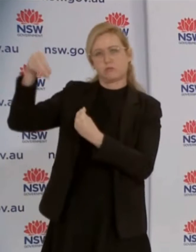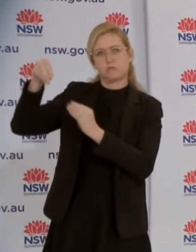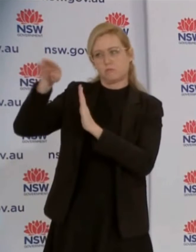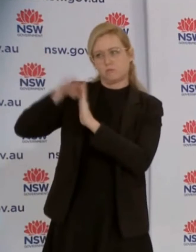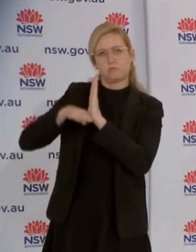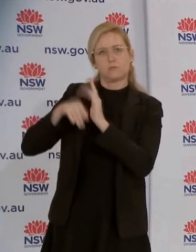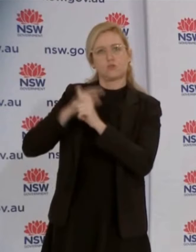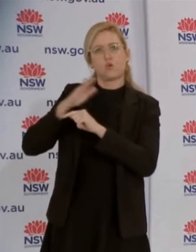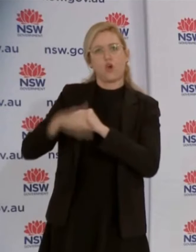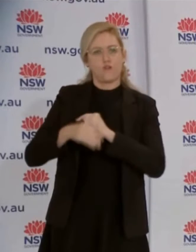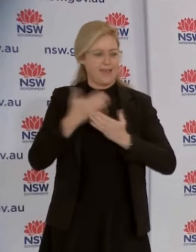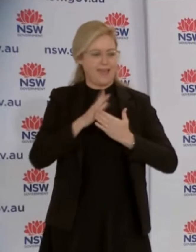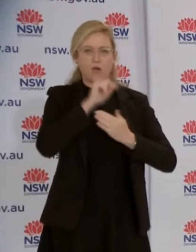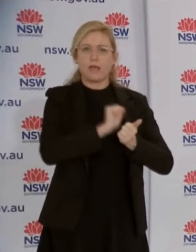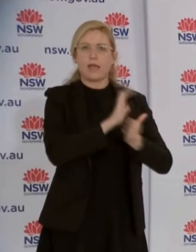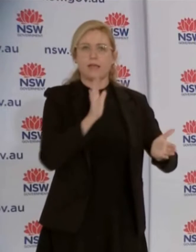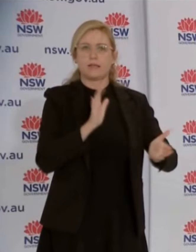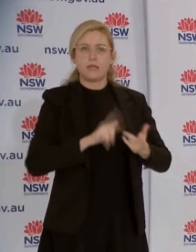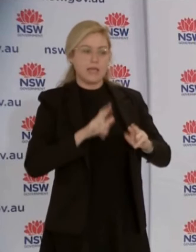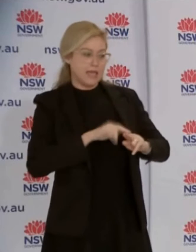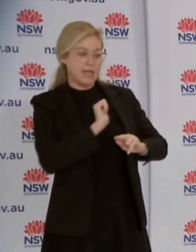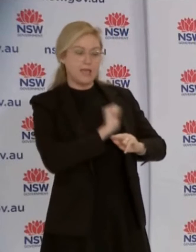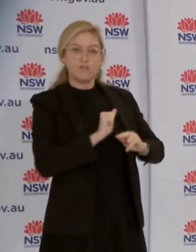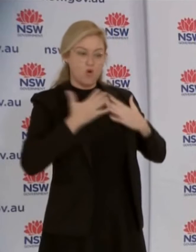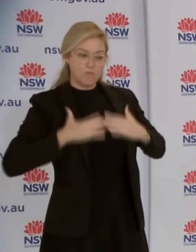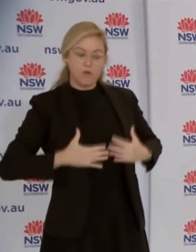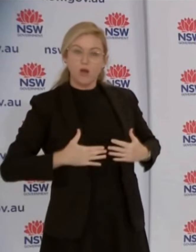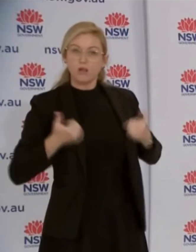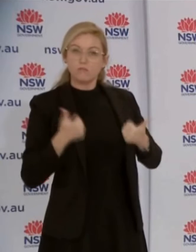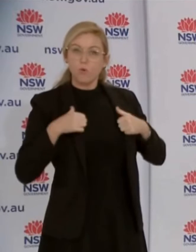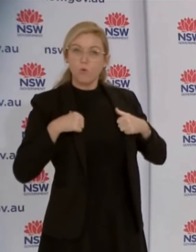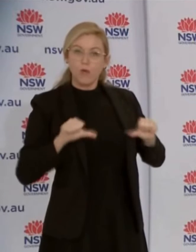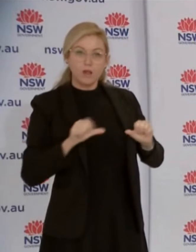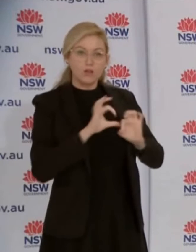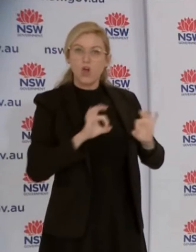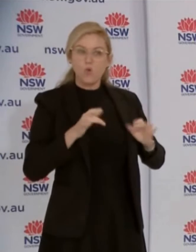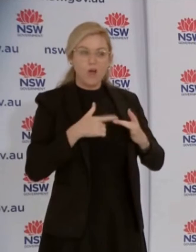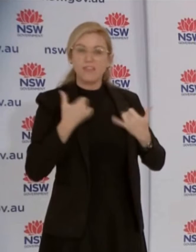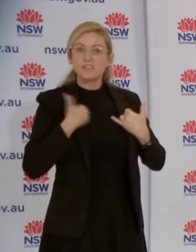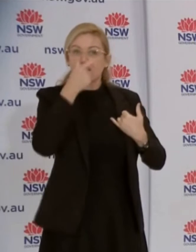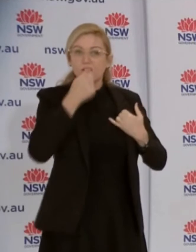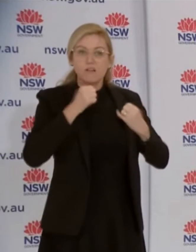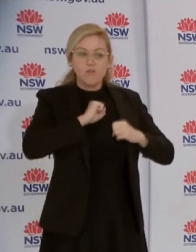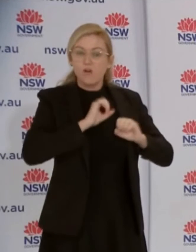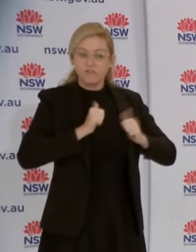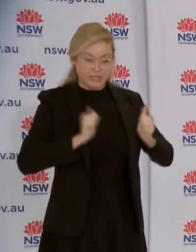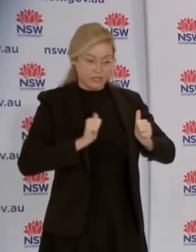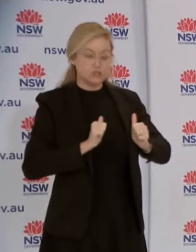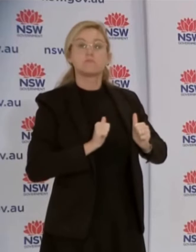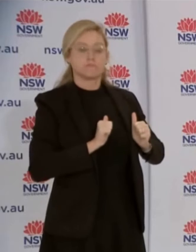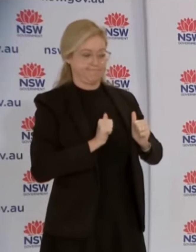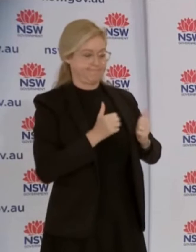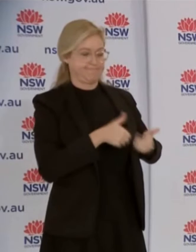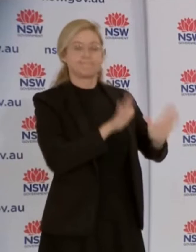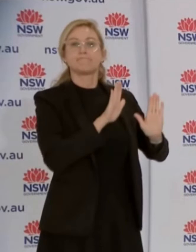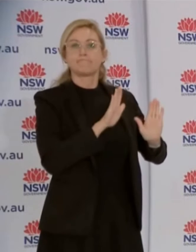you aren't immunosuppressed, if you haven't got ongoing symptoms, then you are released. And we're streamlining